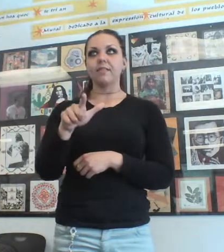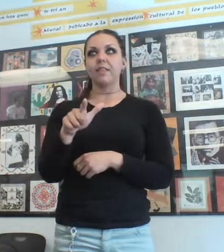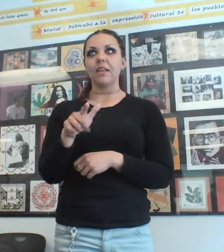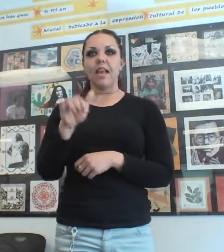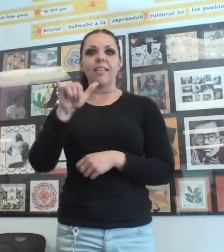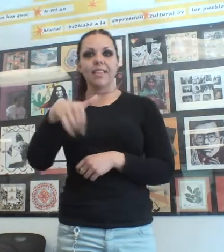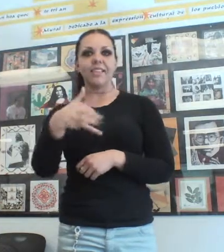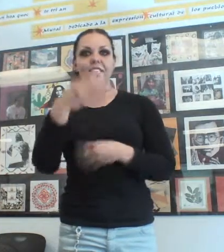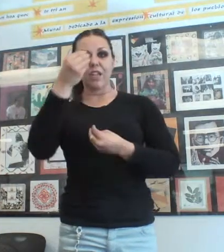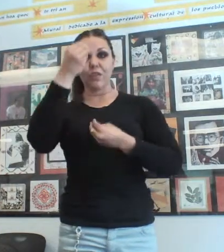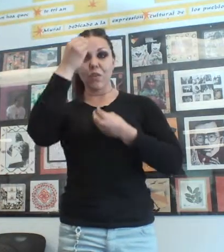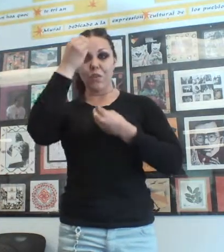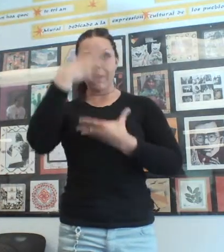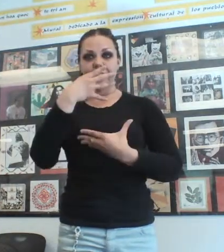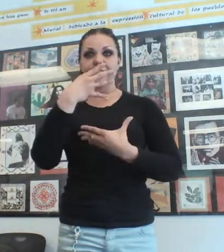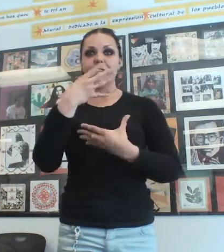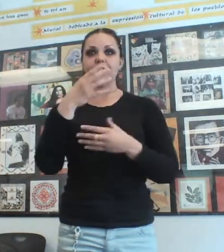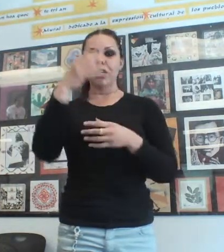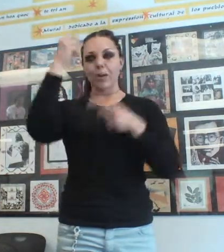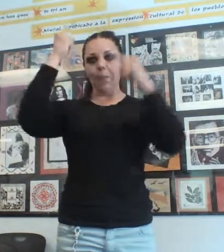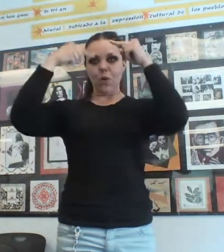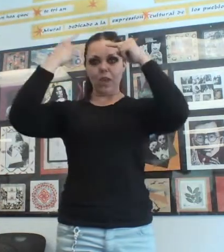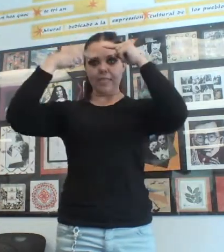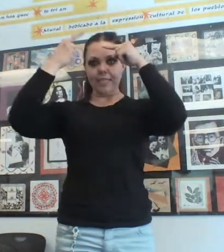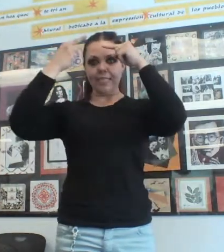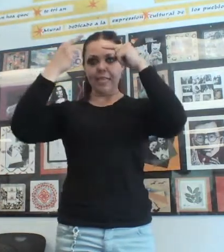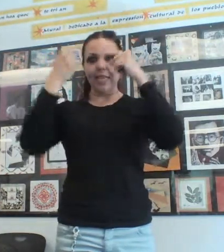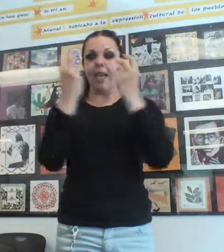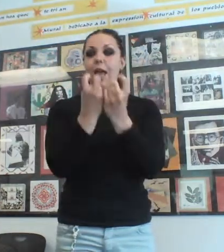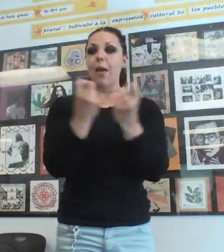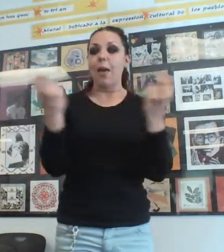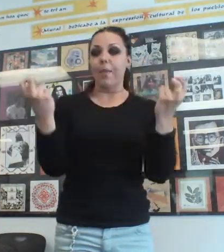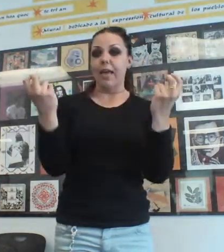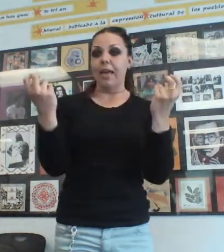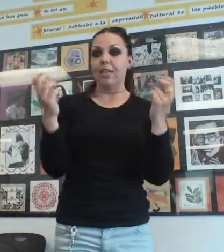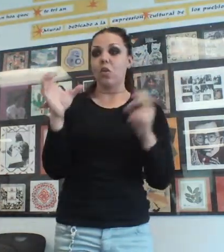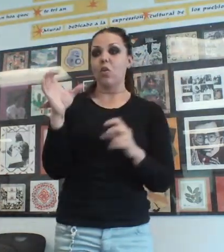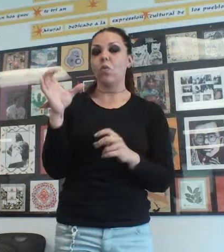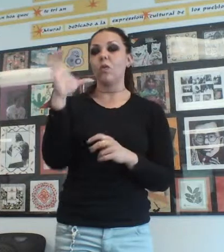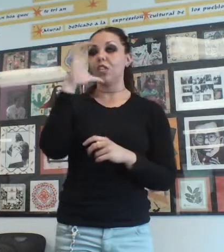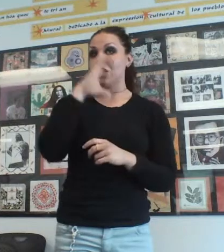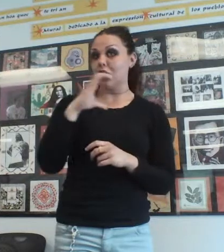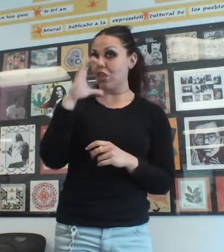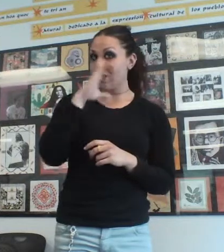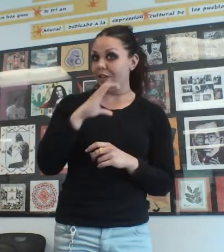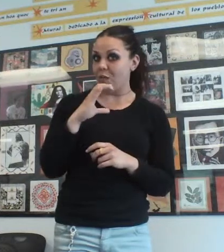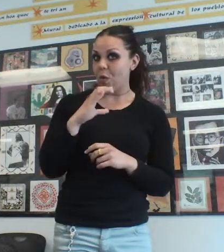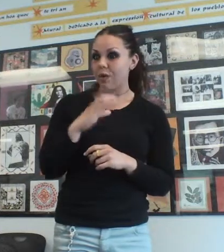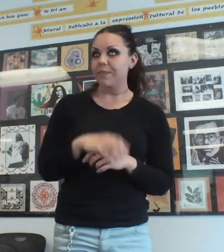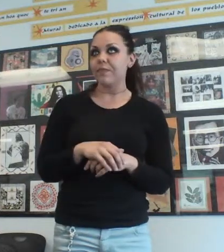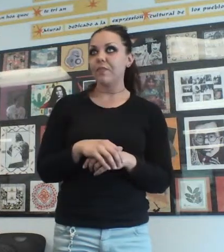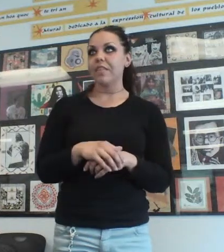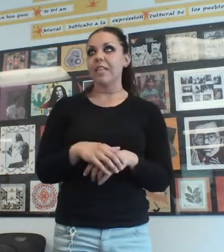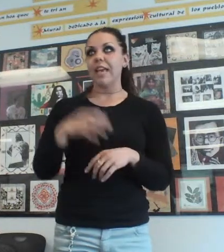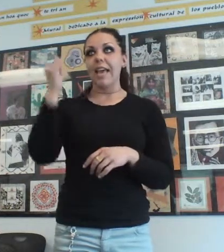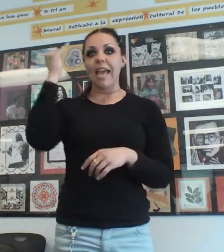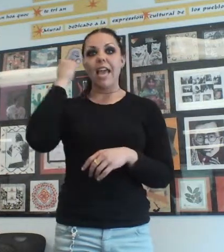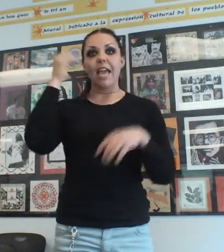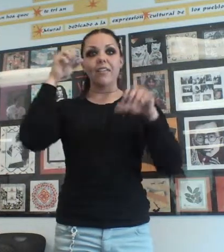processing. What the panel was looking for was if you could ascertain the speaker's goal that you're